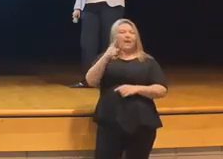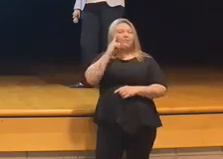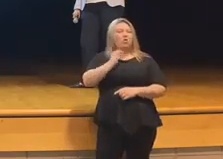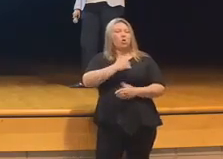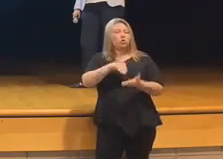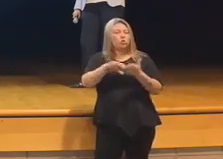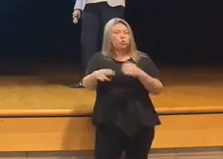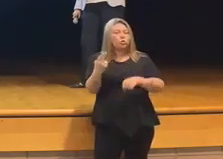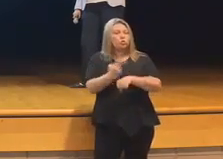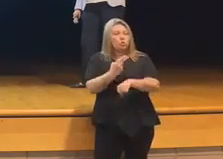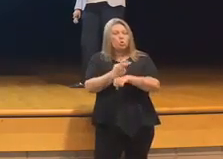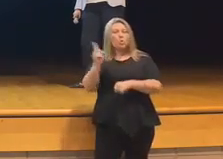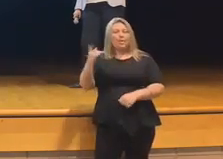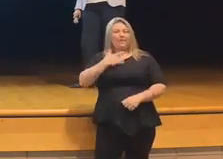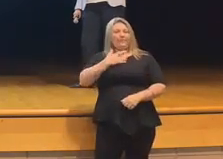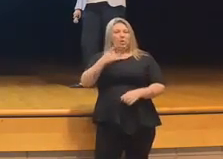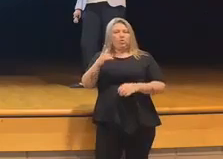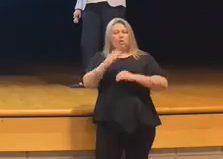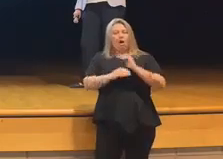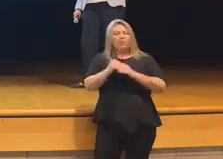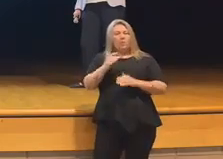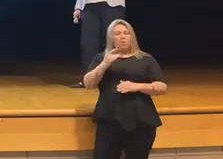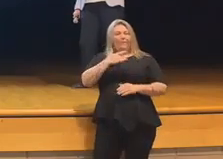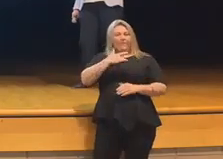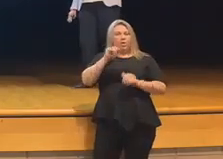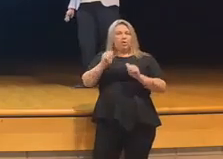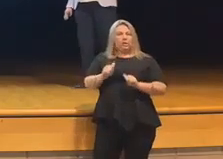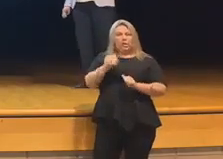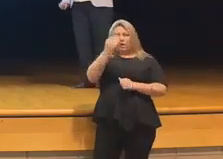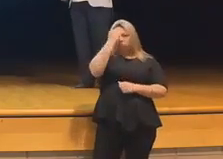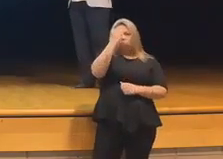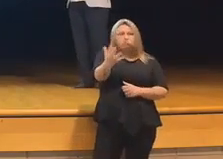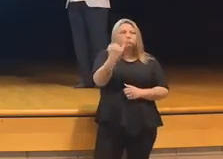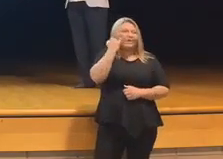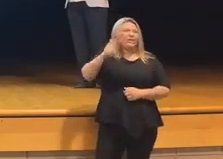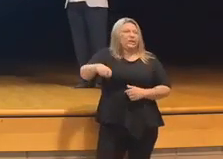can have a voice and give information that's needed.